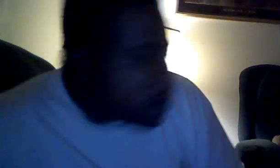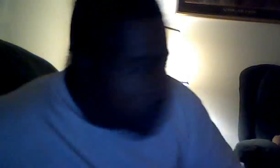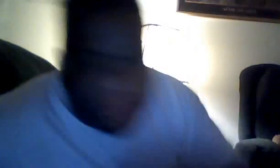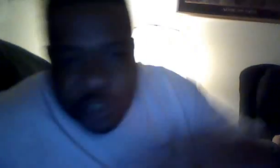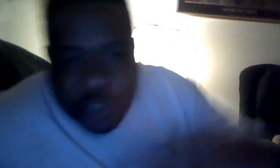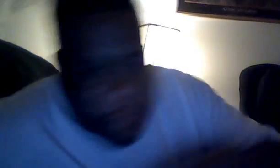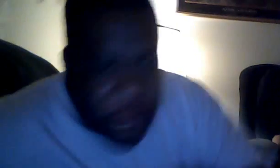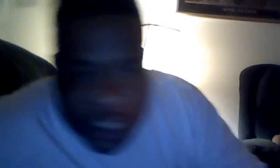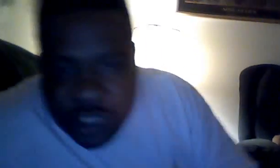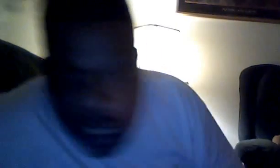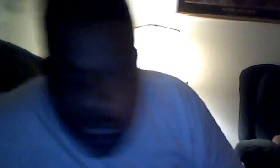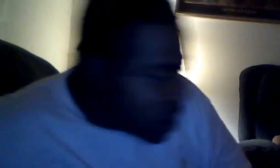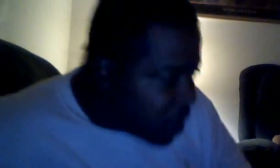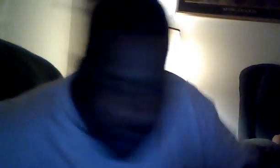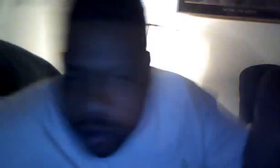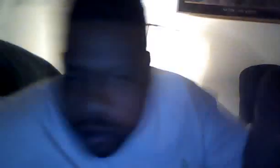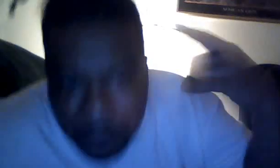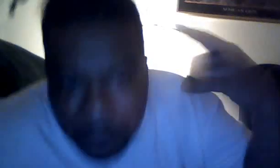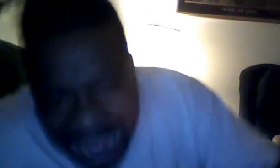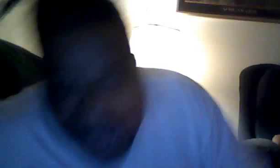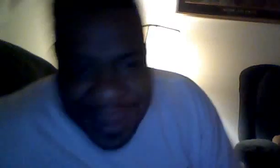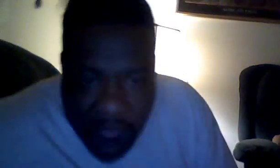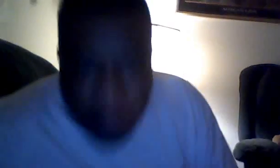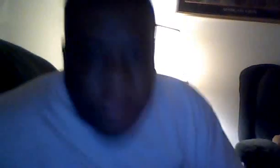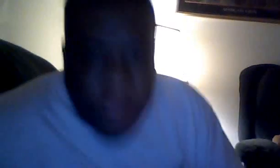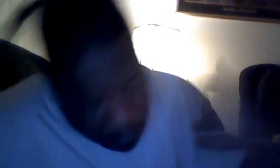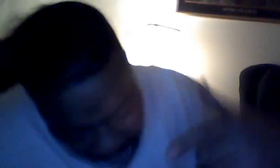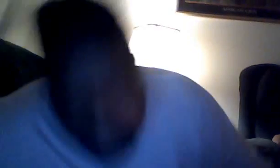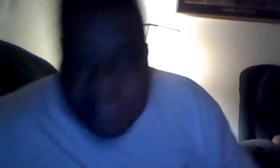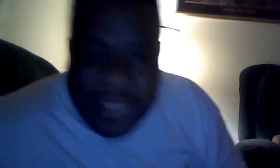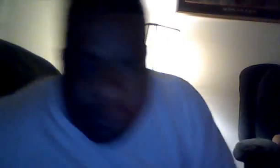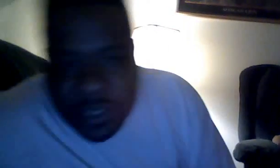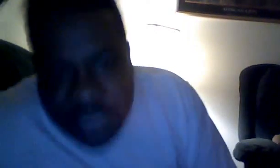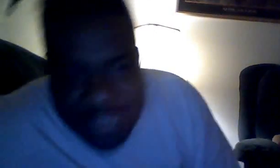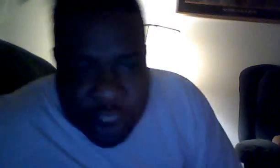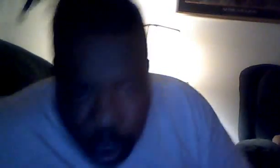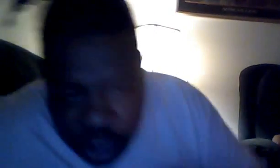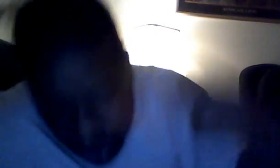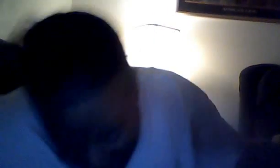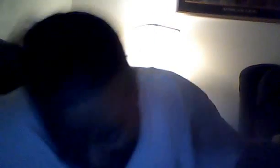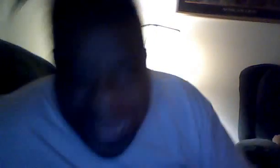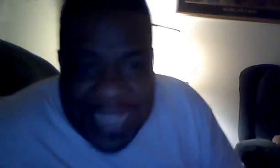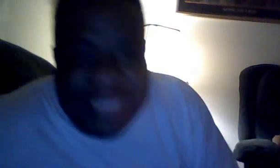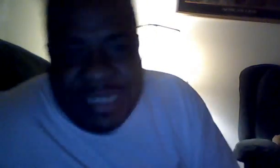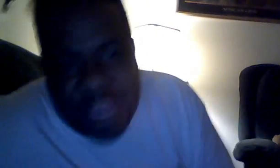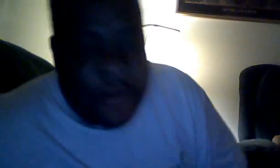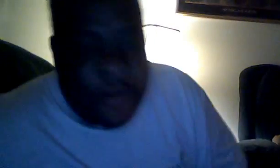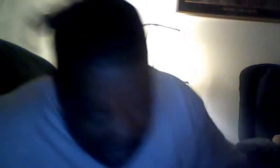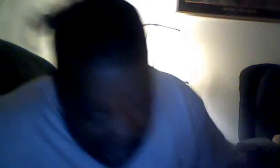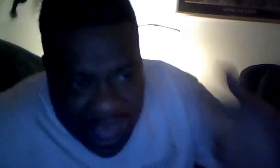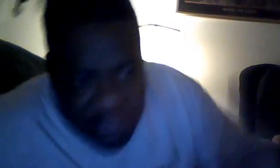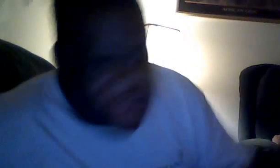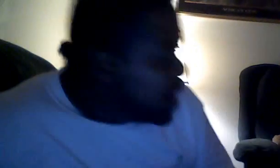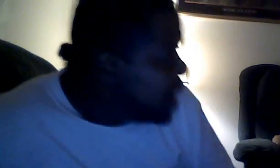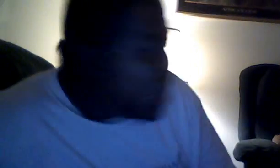I'm so fresh, nigga, cause you know I'm out there. Right here, Southside, Georgia, or the ATA. I hear nigga in